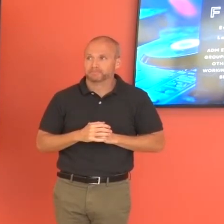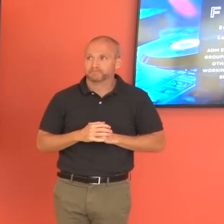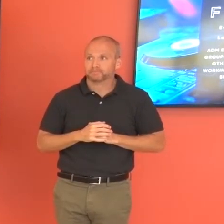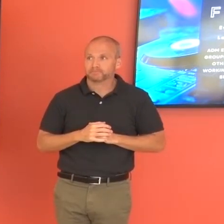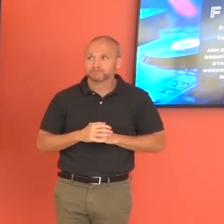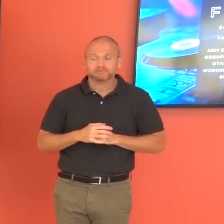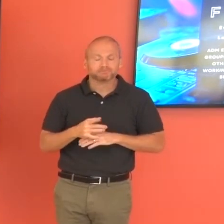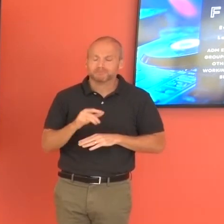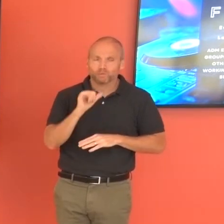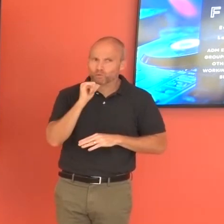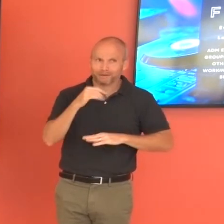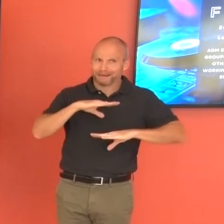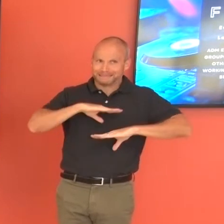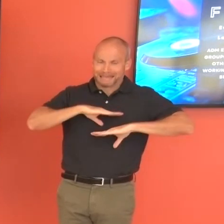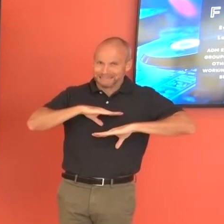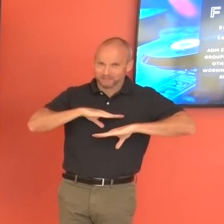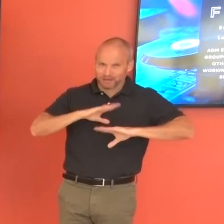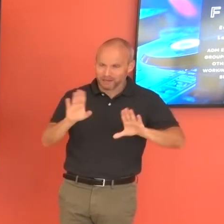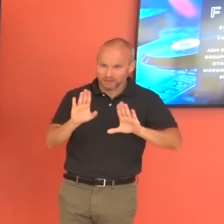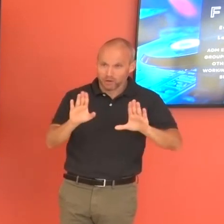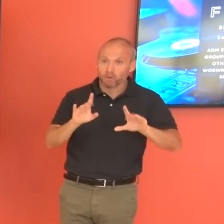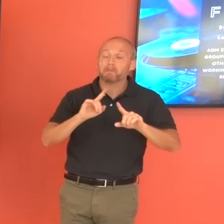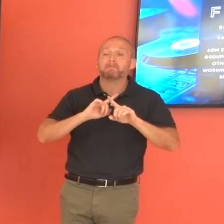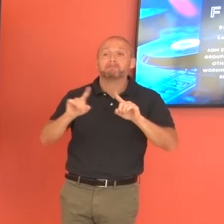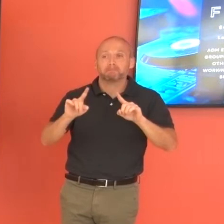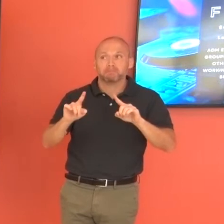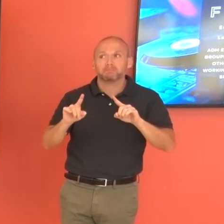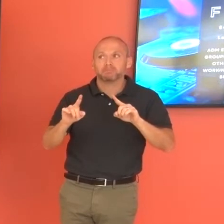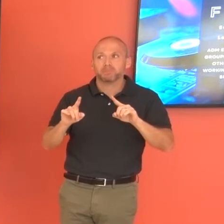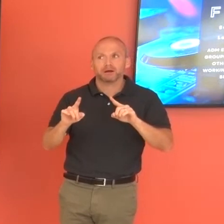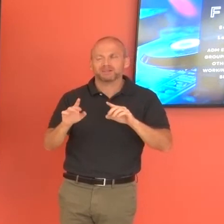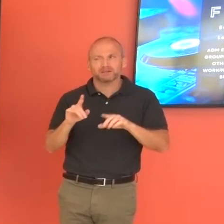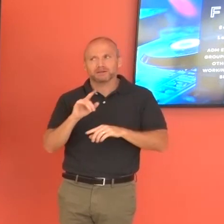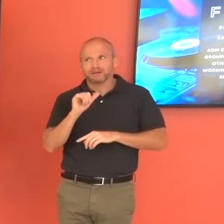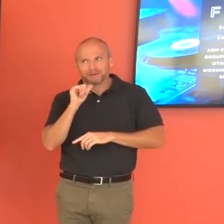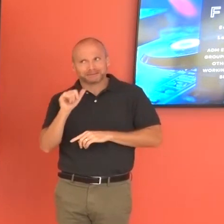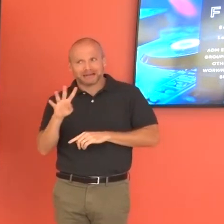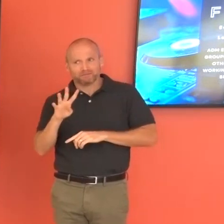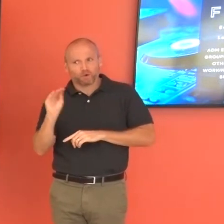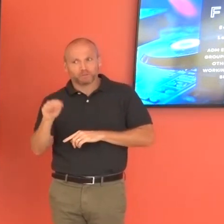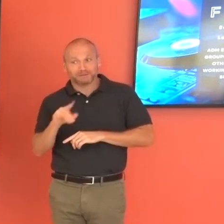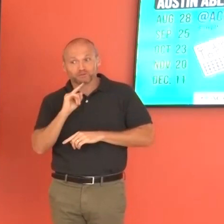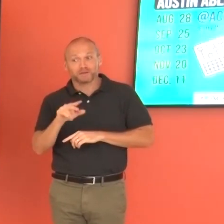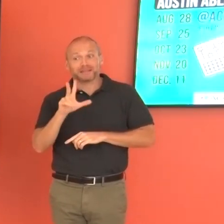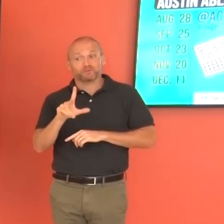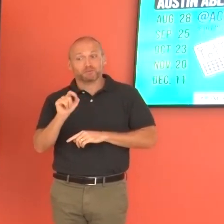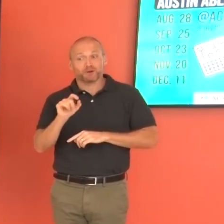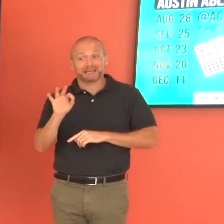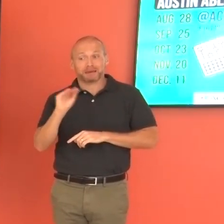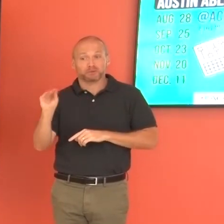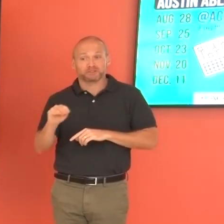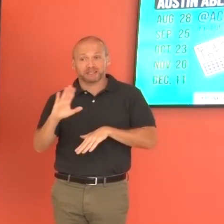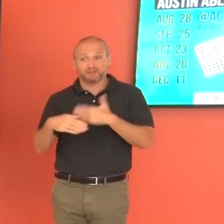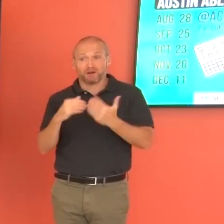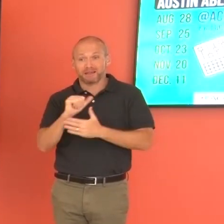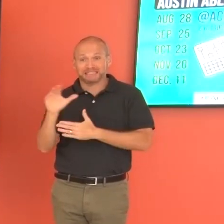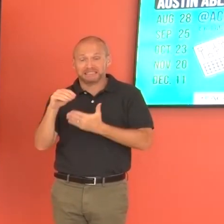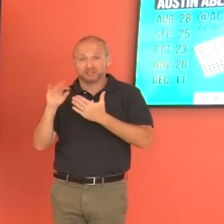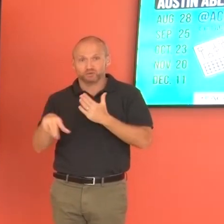We're not satisfied with where we are, but we've gone from, actually it wasn't 4%, it was 3.9%. But we've gone